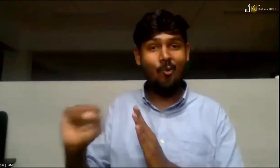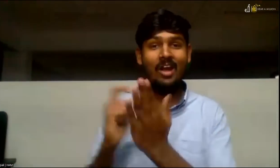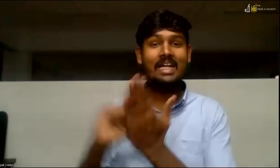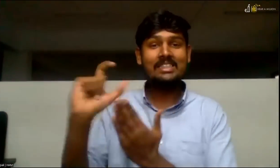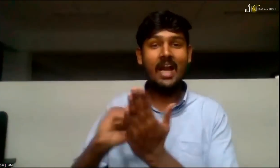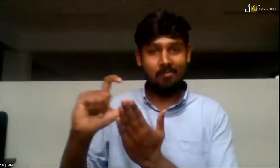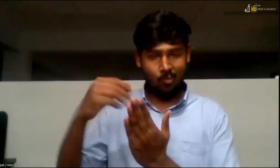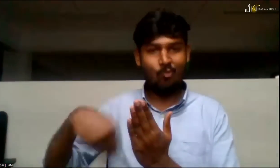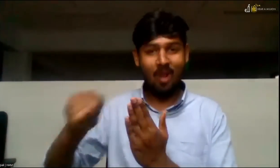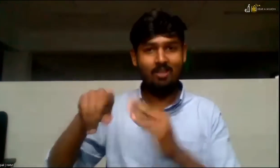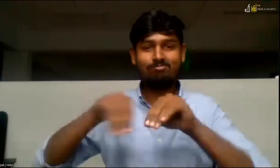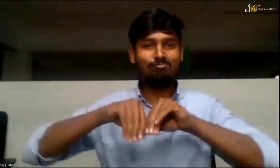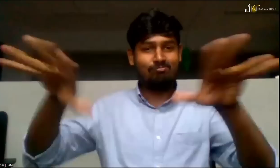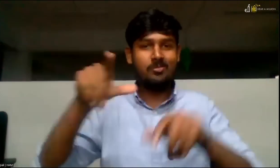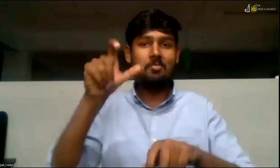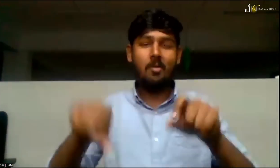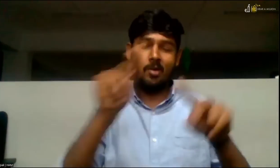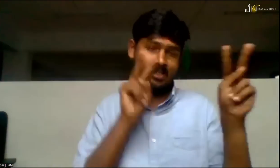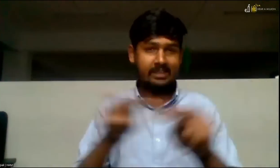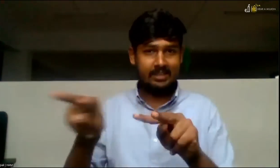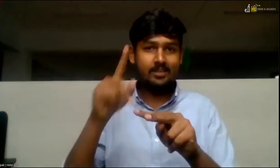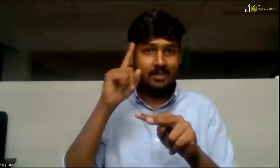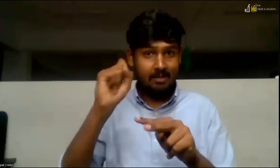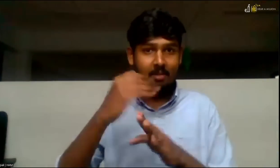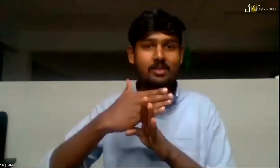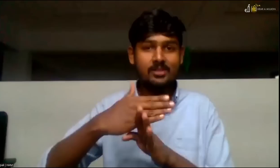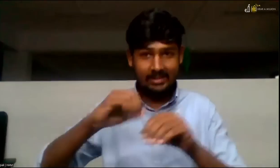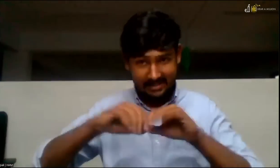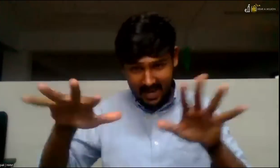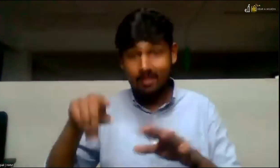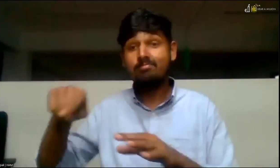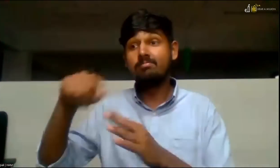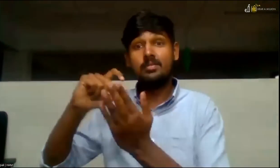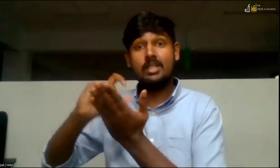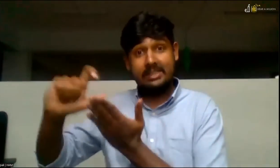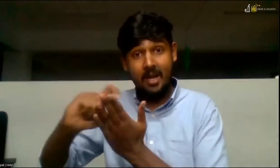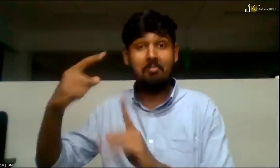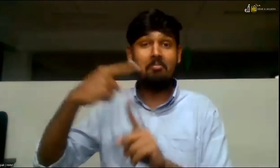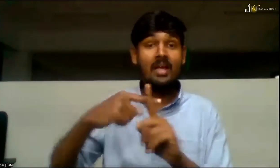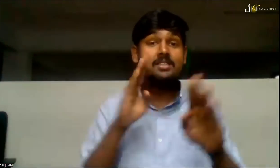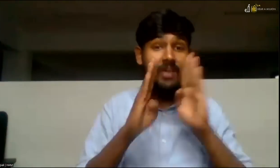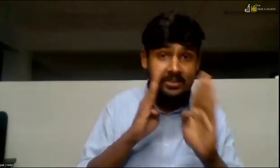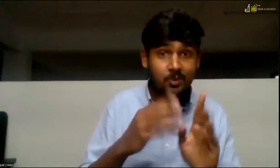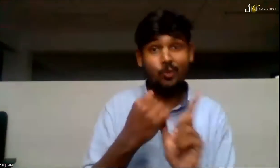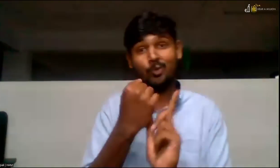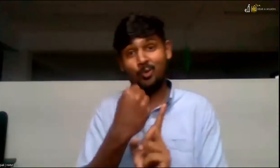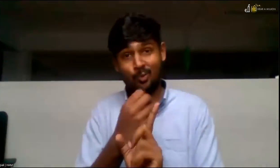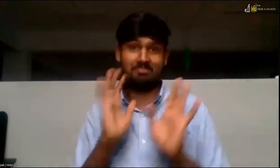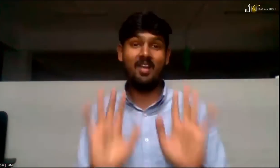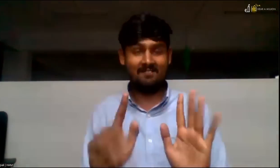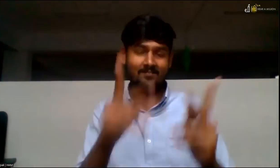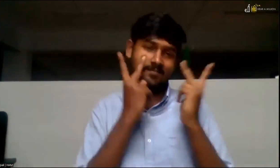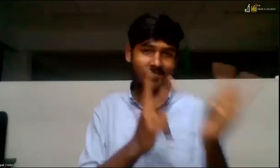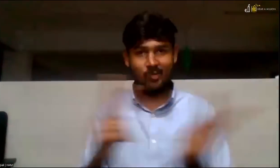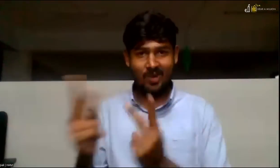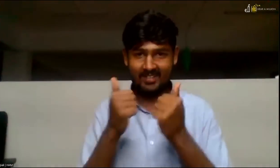word with him. And today also on Instagram, Here a Million team will be sharing a video. So you all can have a look at it and you